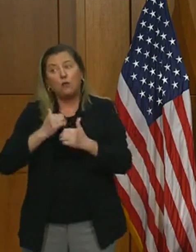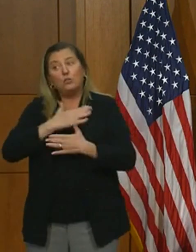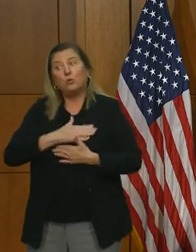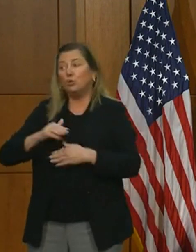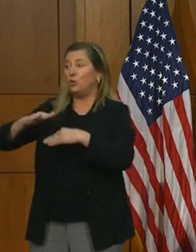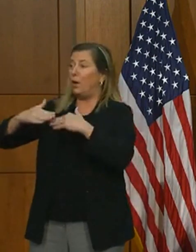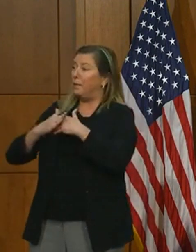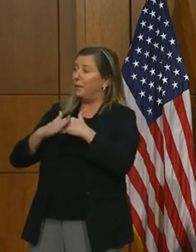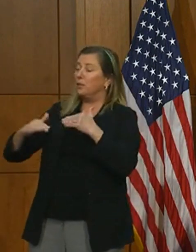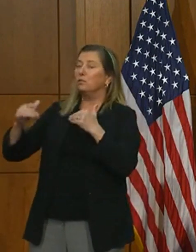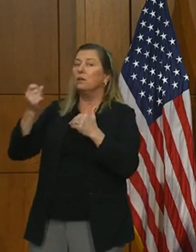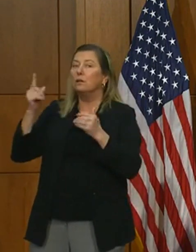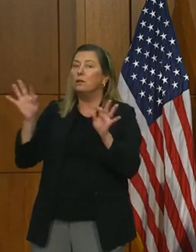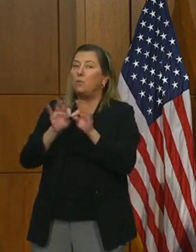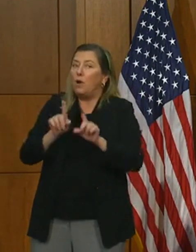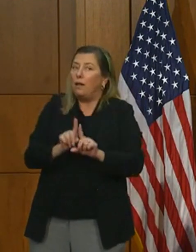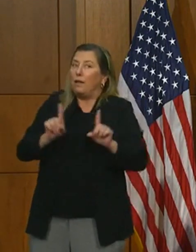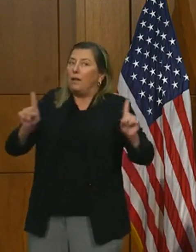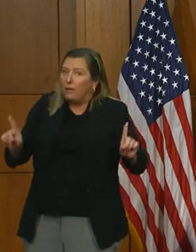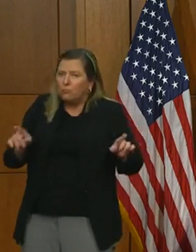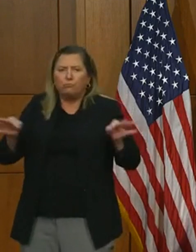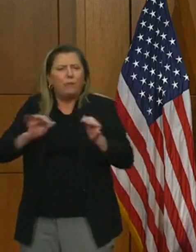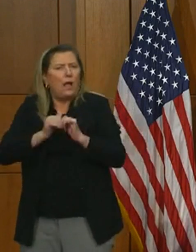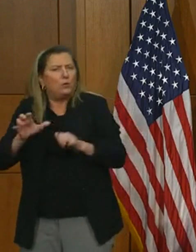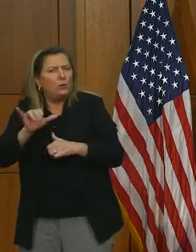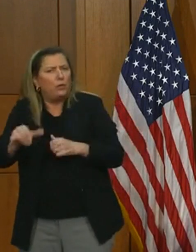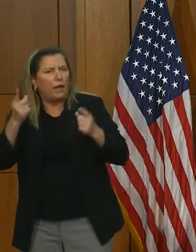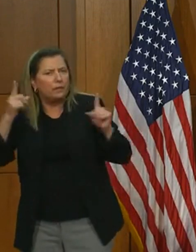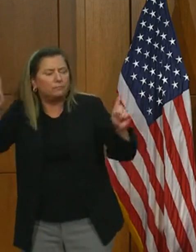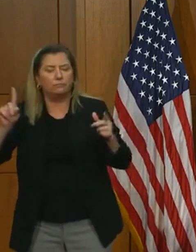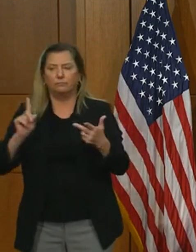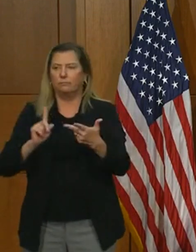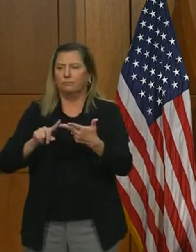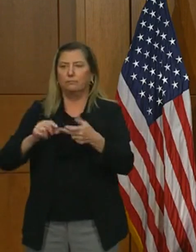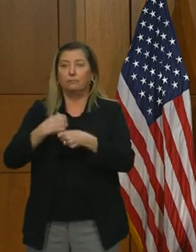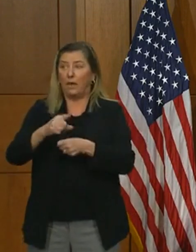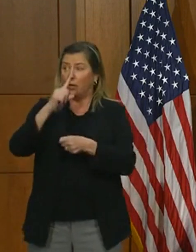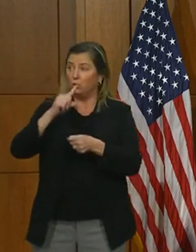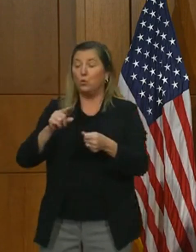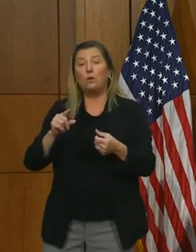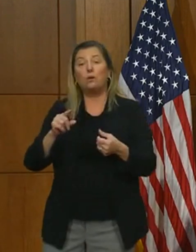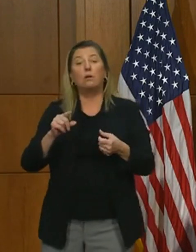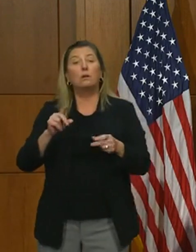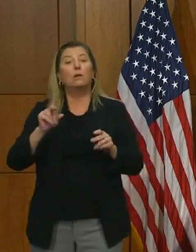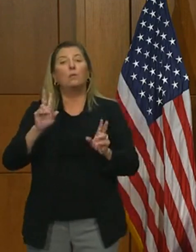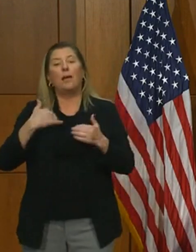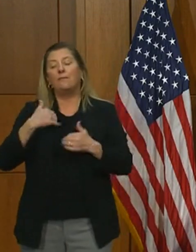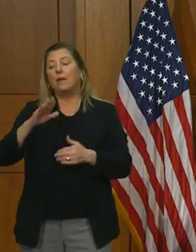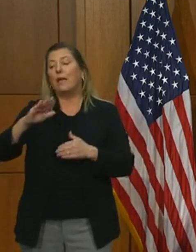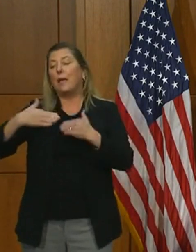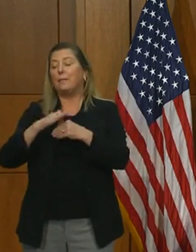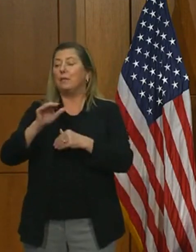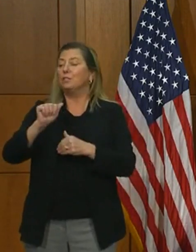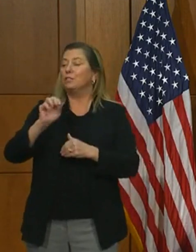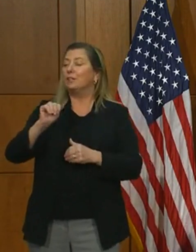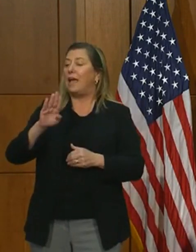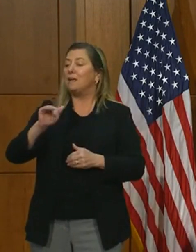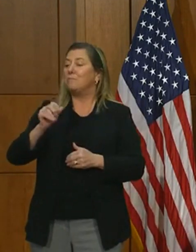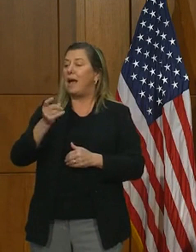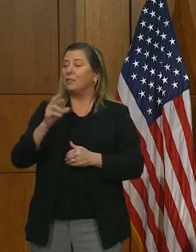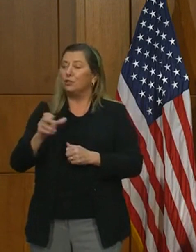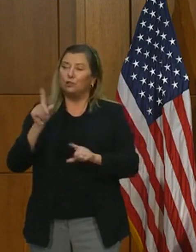with physical distancing, and enforcing regulations through interaction with beach ambassadors and clean